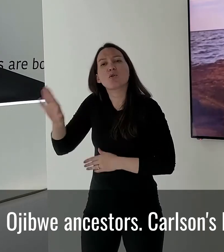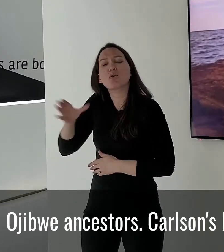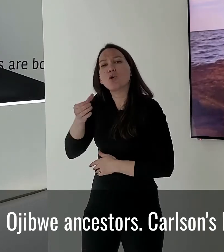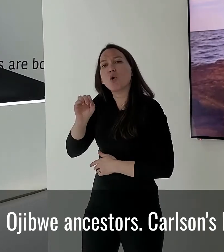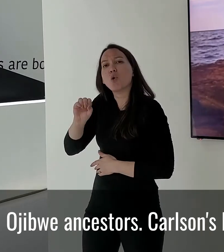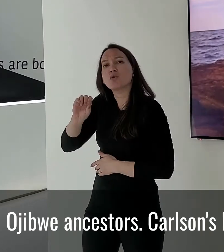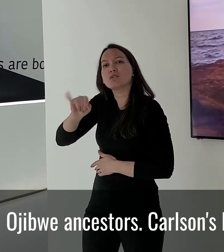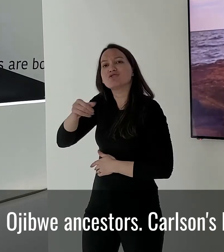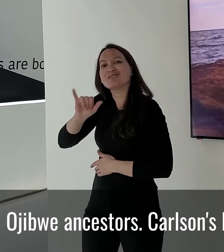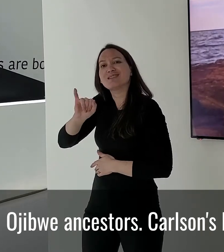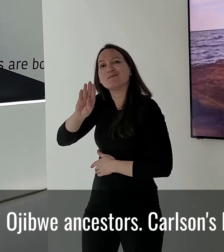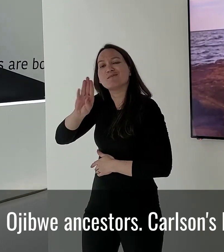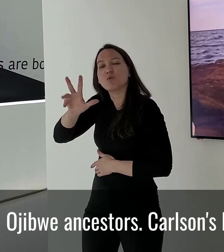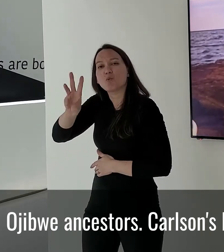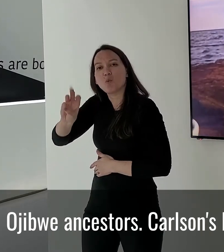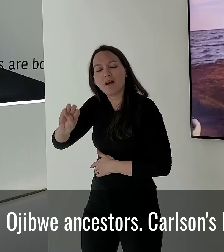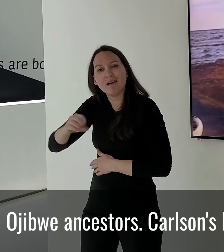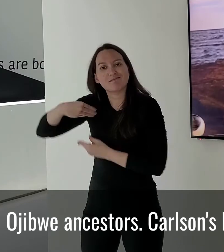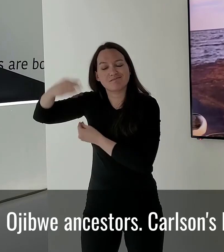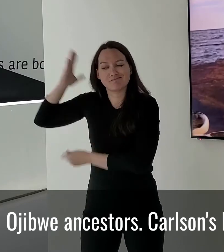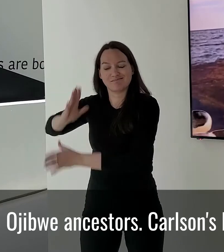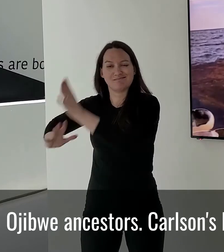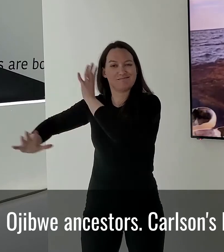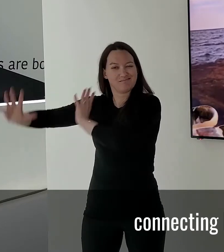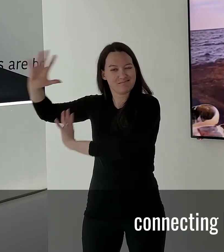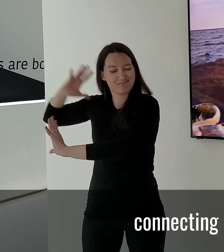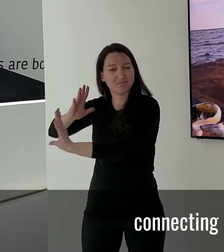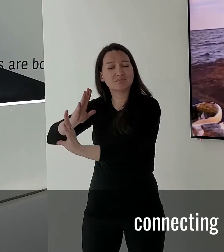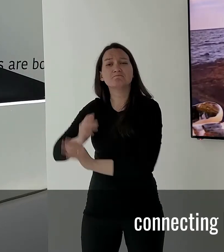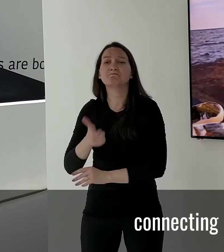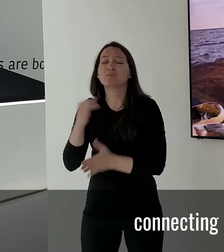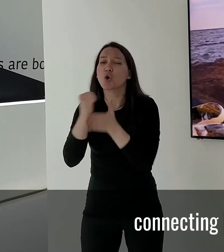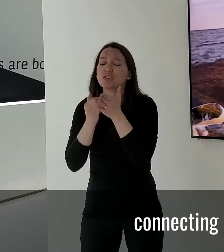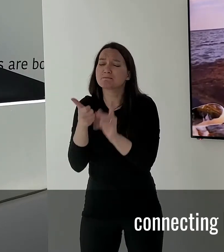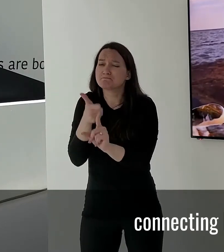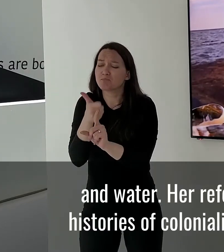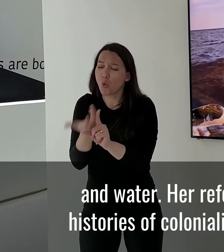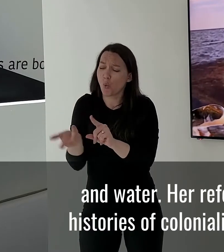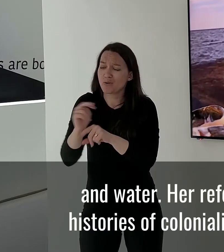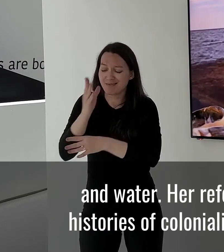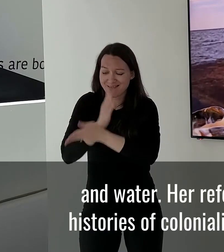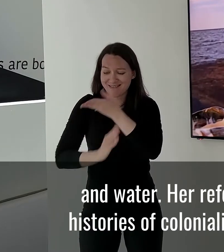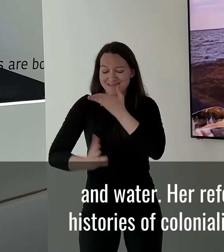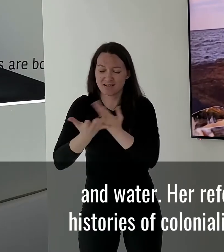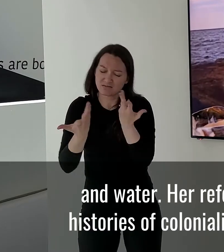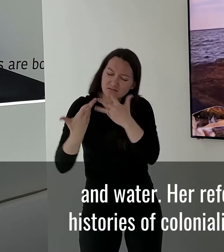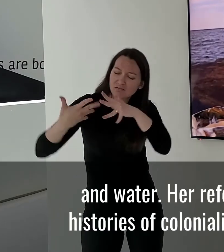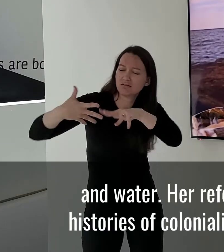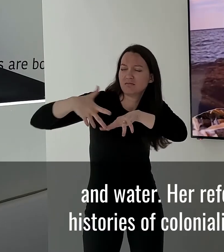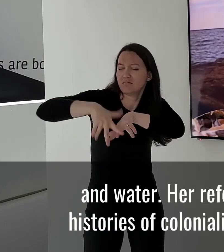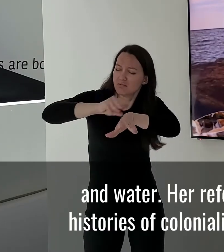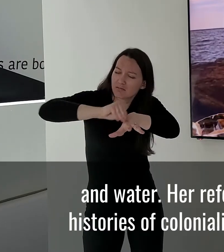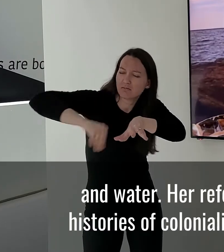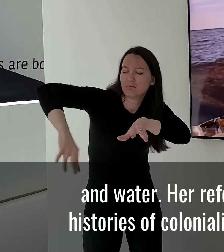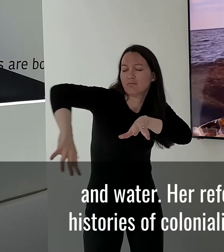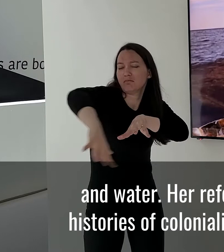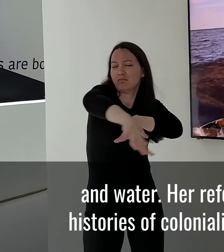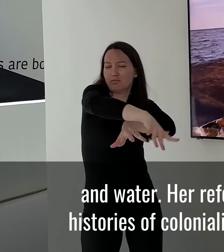Carlson's hand melds with the landscape, connecting her to the land and water. Her references to